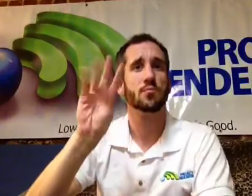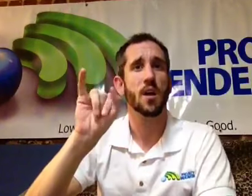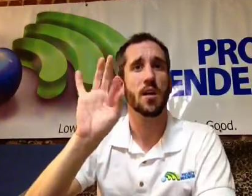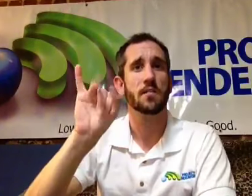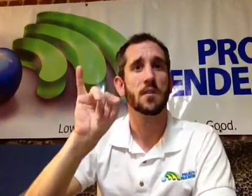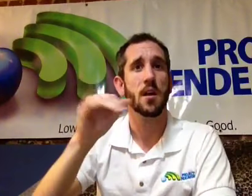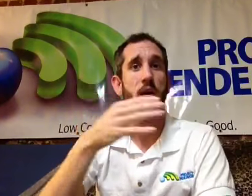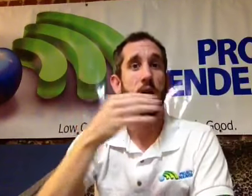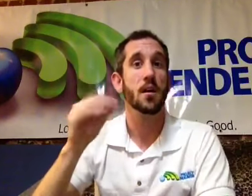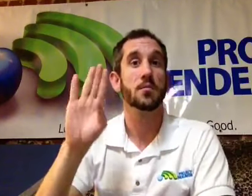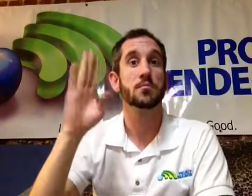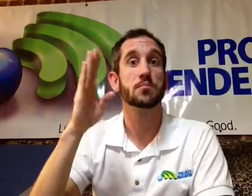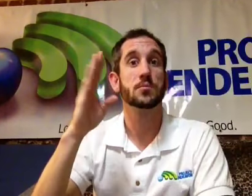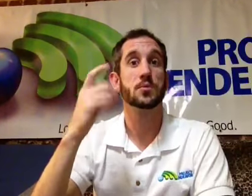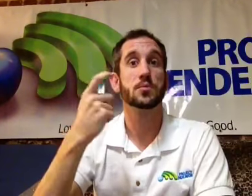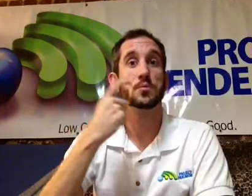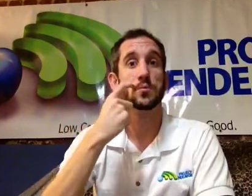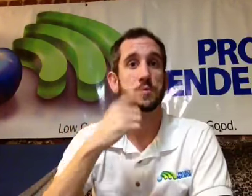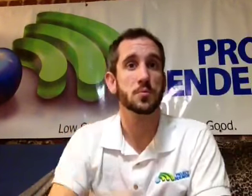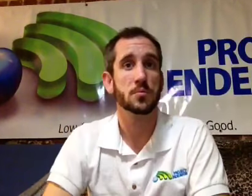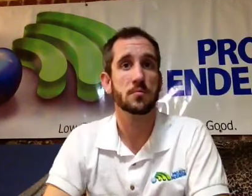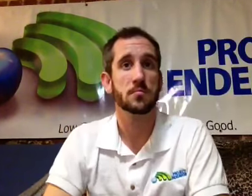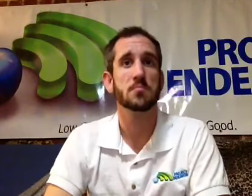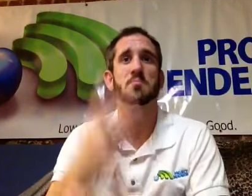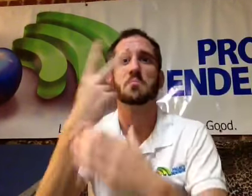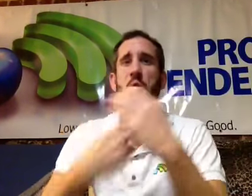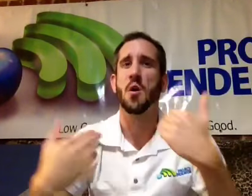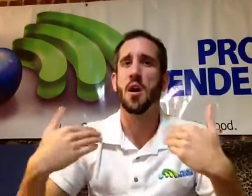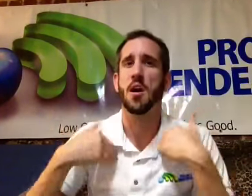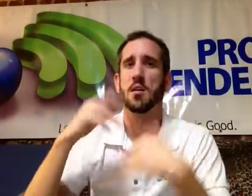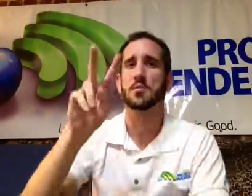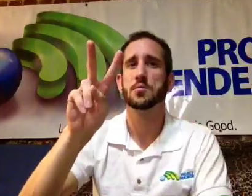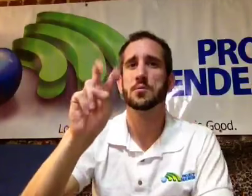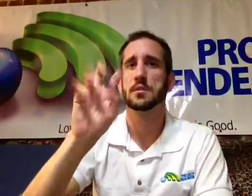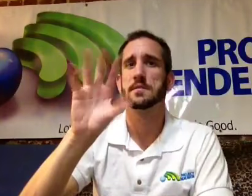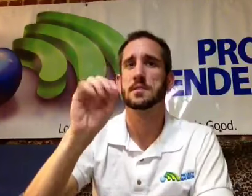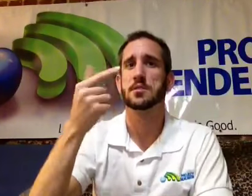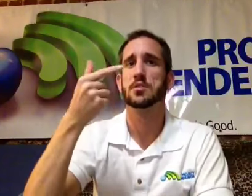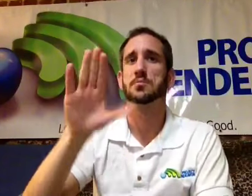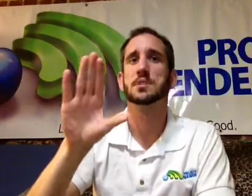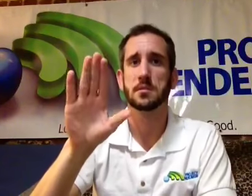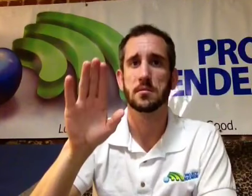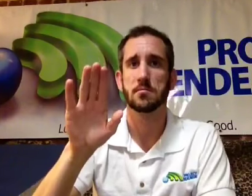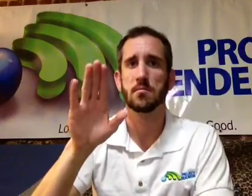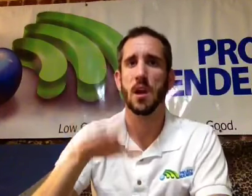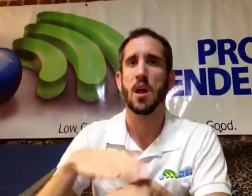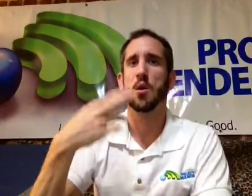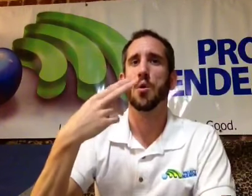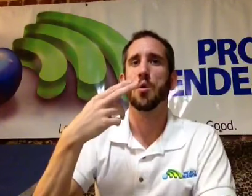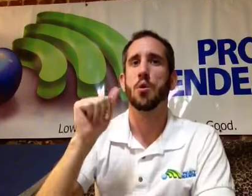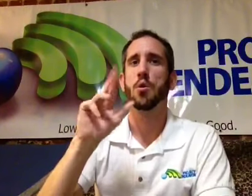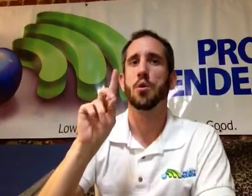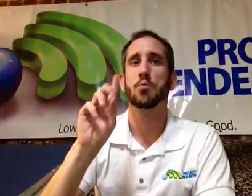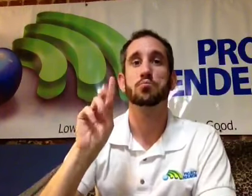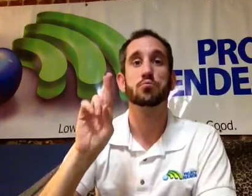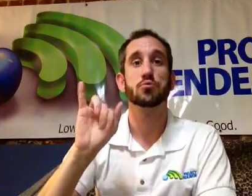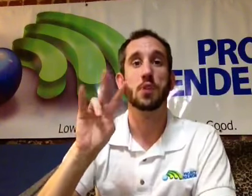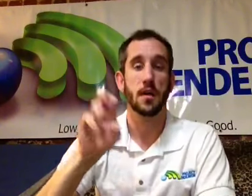defenders or more in the box all year long. 24 times, tops in the AFC, but he's also defeated it,